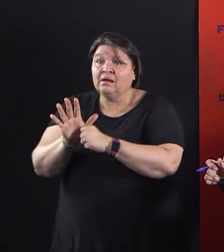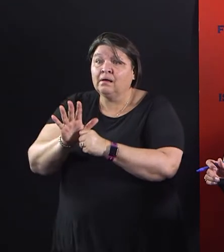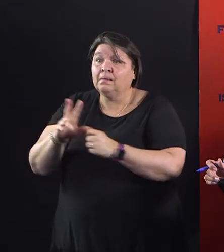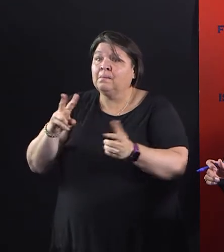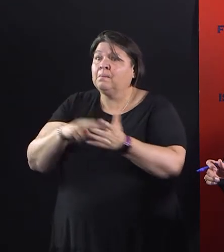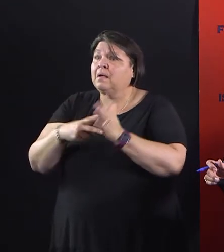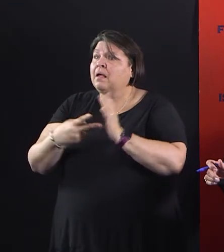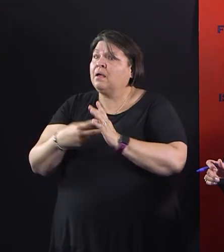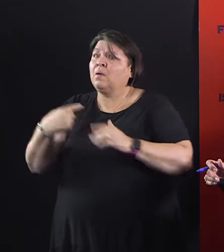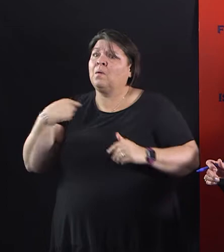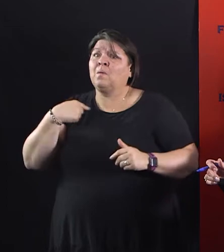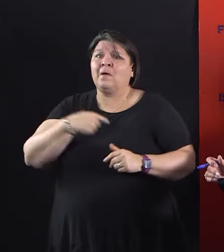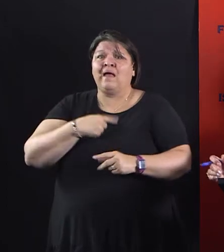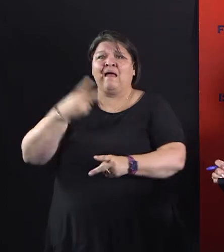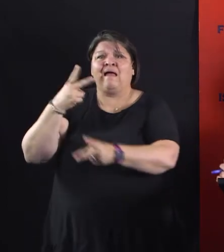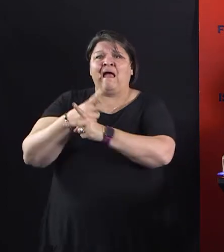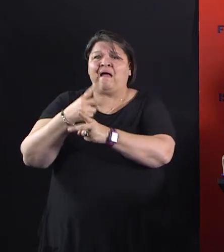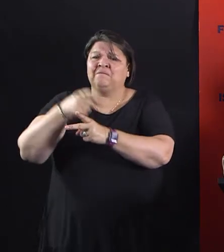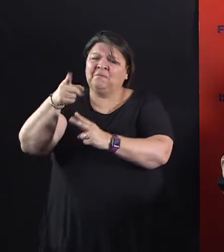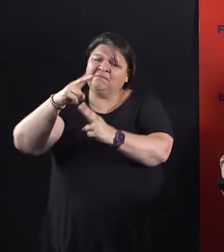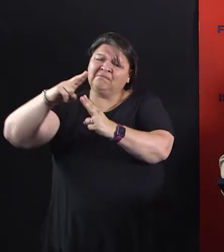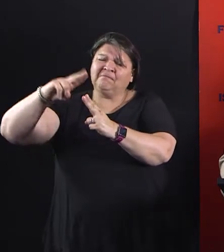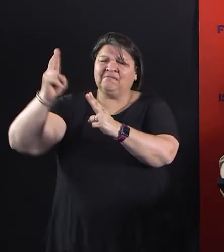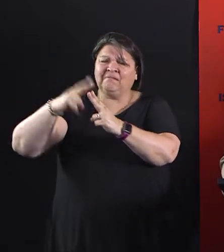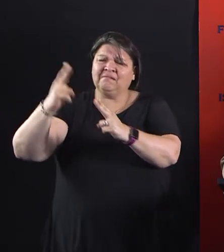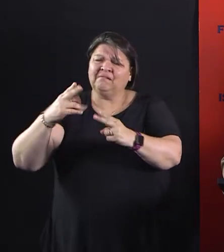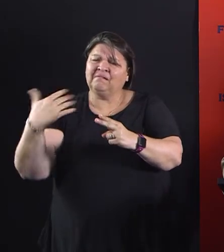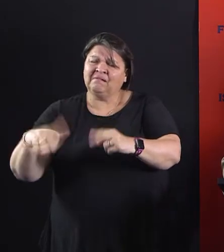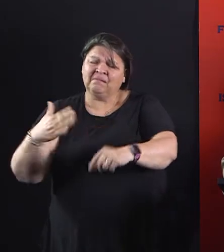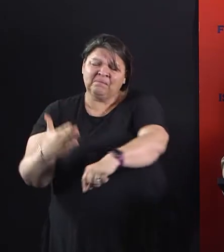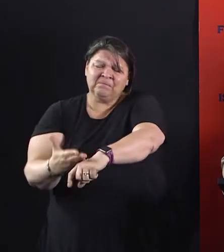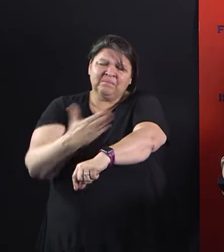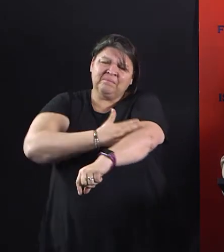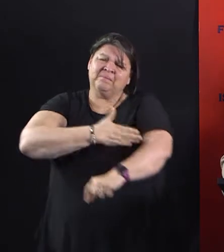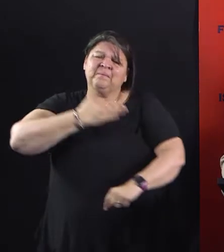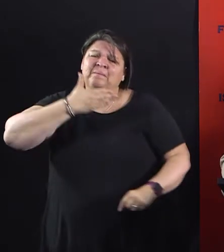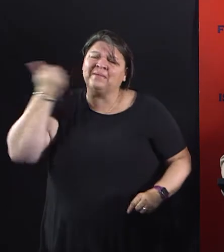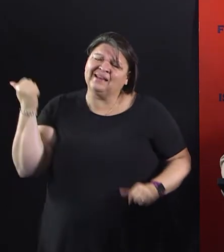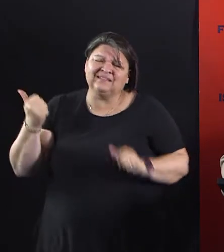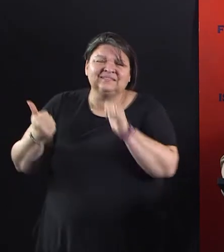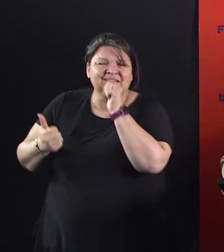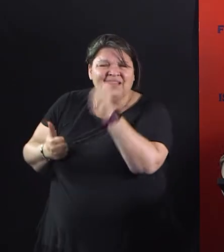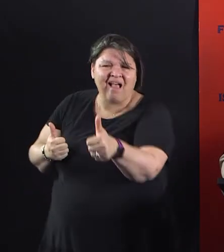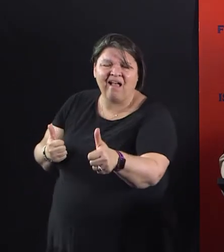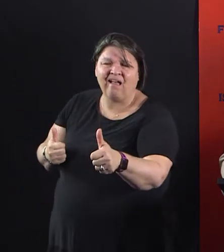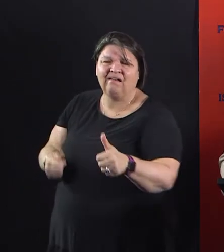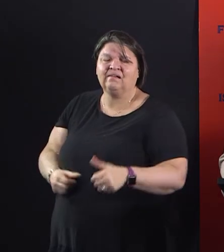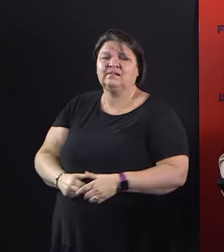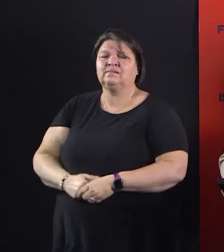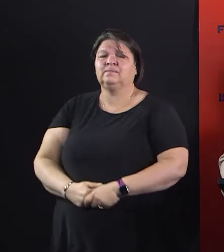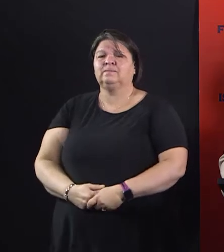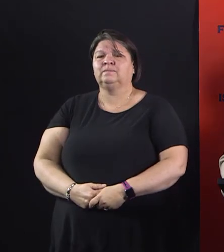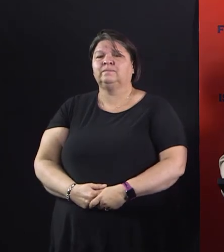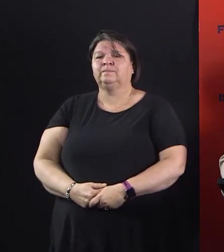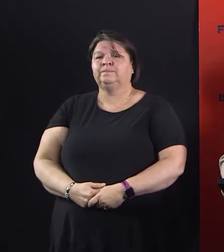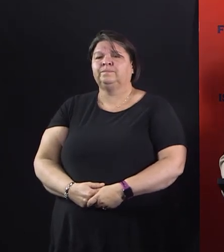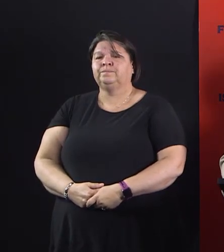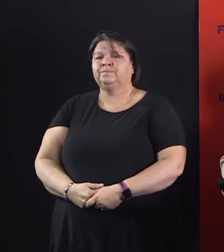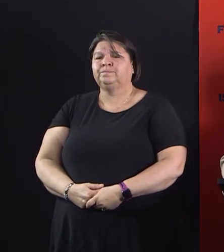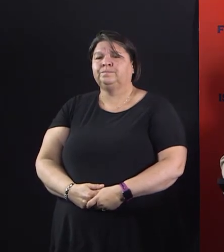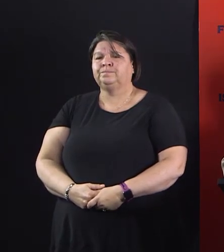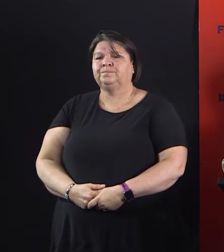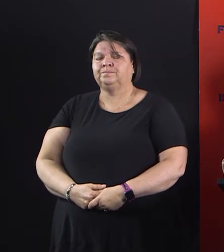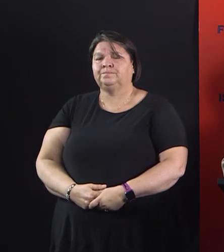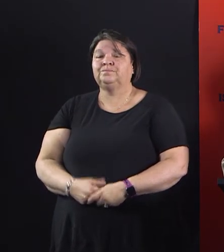contact medical providers. Primero, antes que nada, lo que ella les quiere hacer saber a todos ustedes es de que para que todos estemos